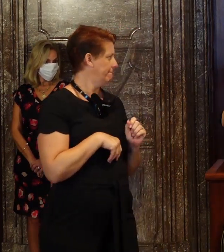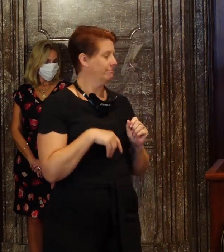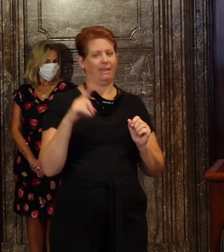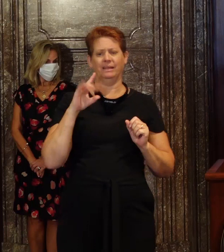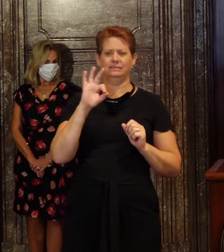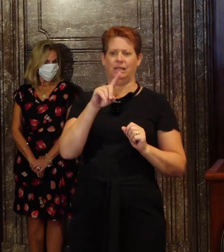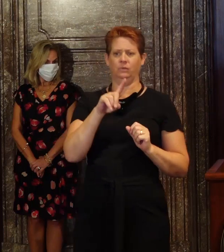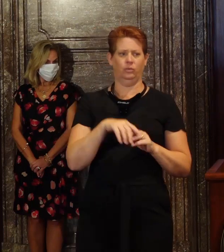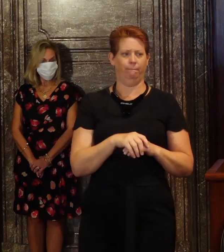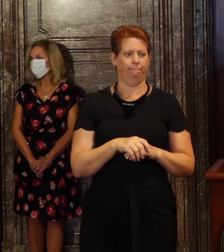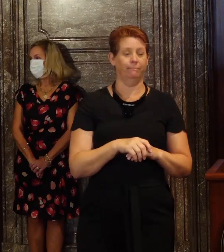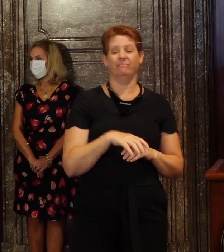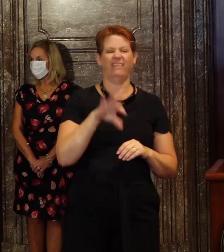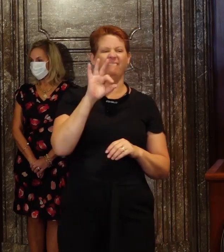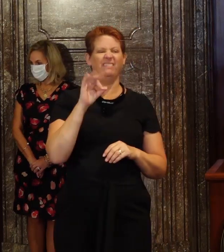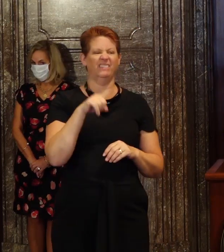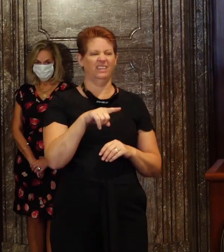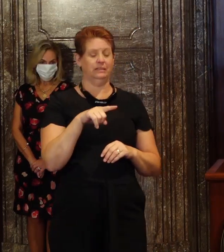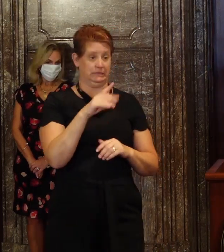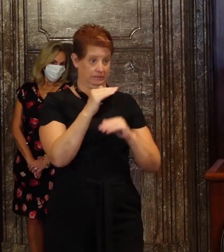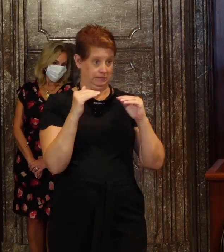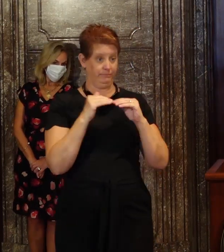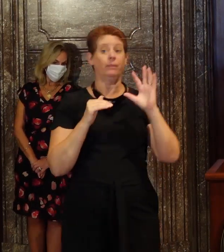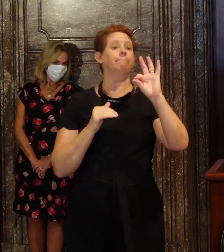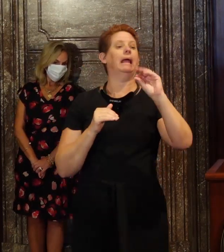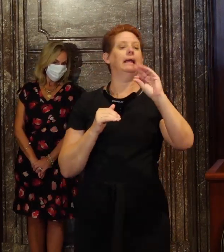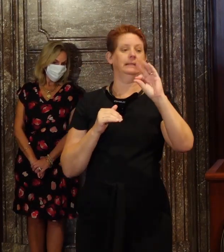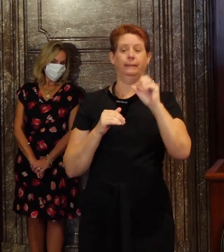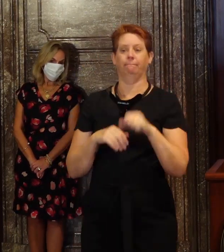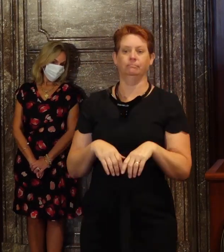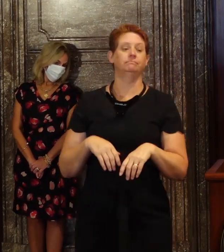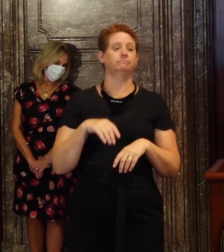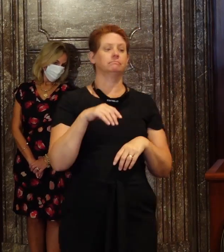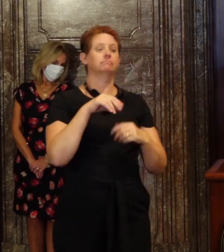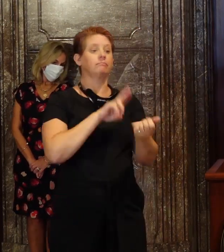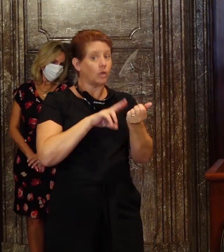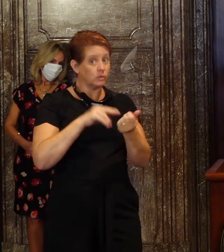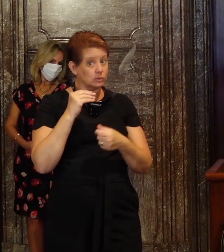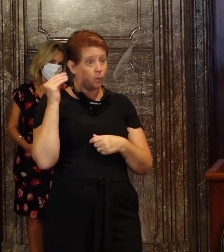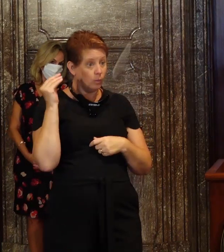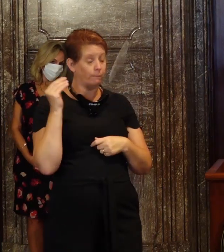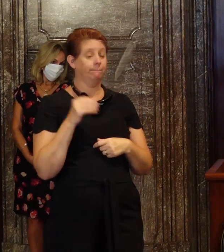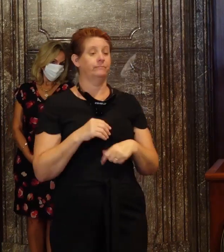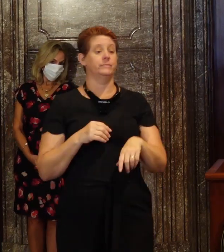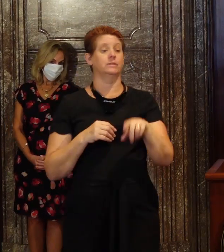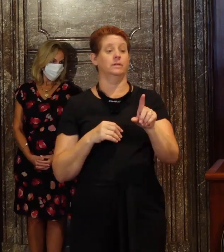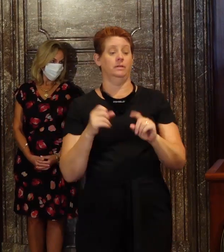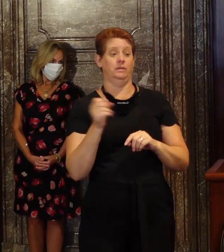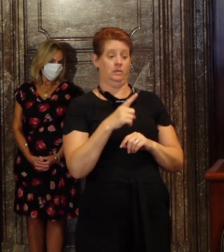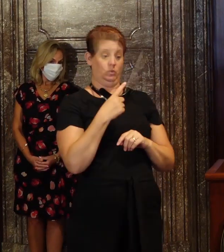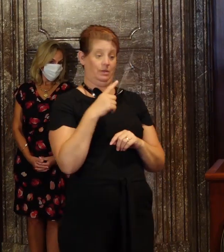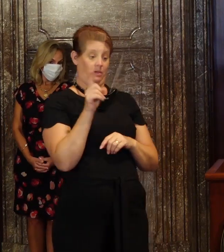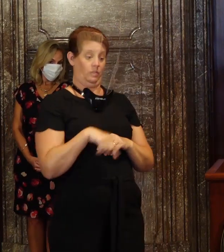Yeah. Sorry, I'll find it for you. Okay, is it fair to say that 90. Yes, nursing homes. that group is the